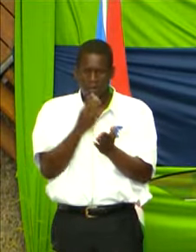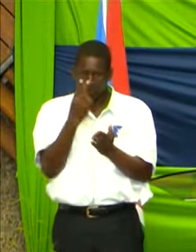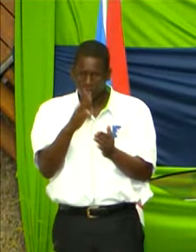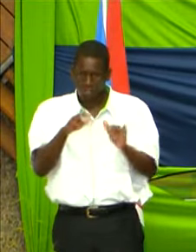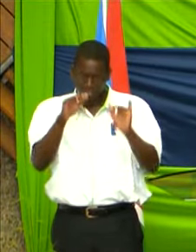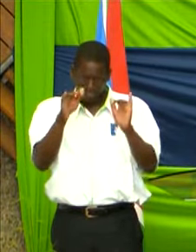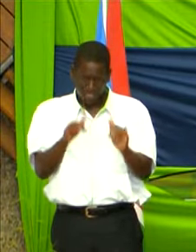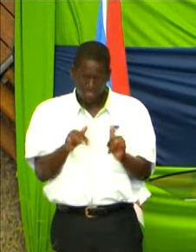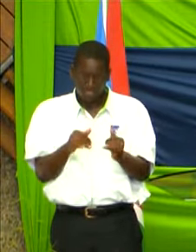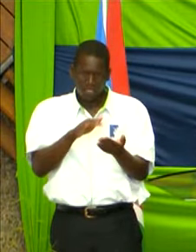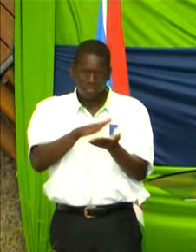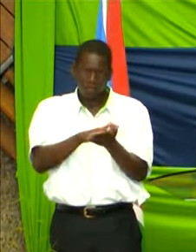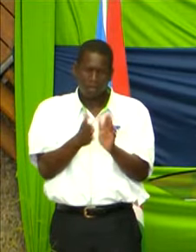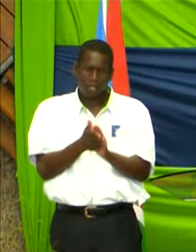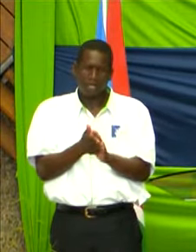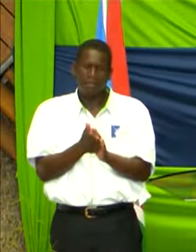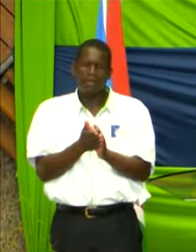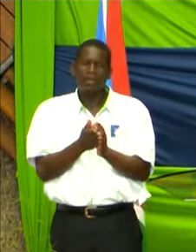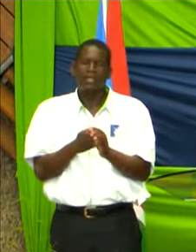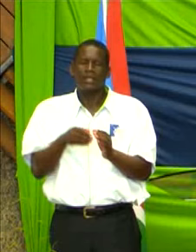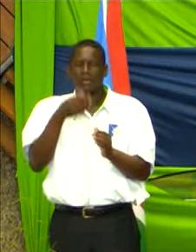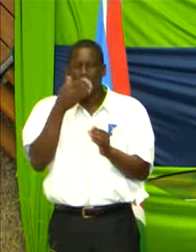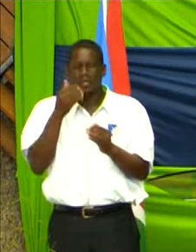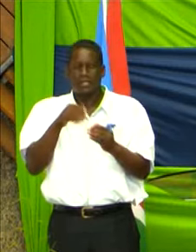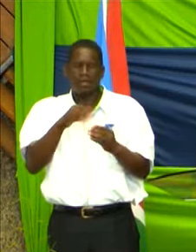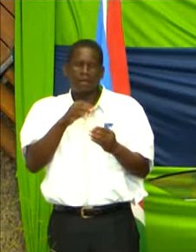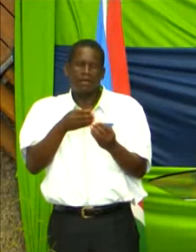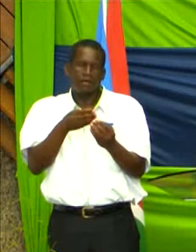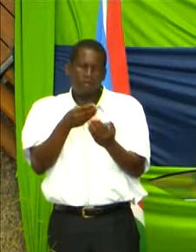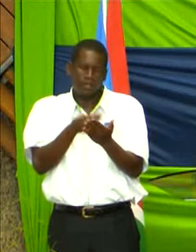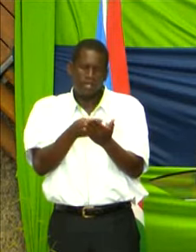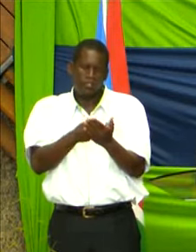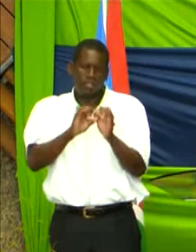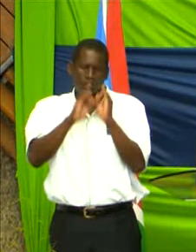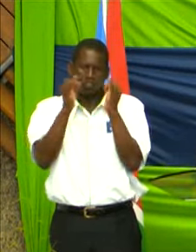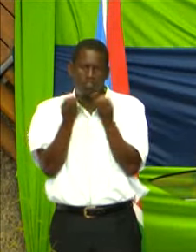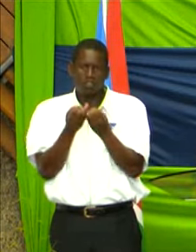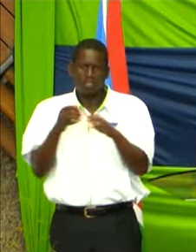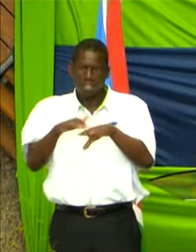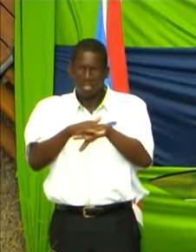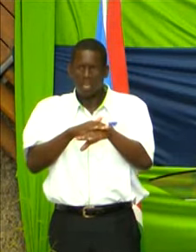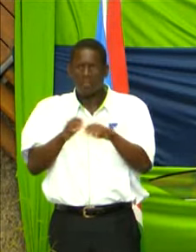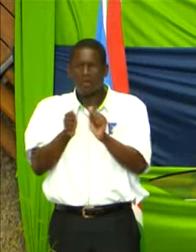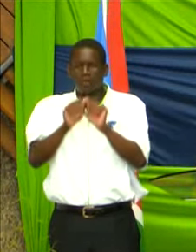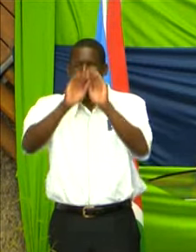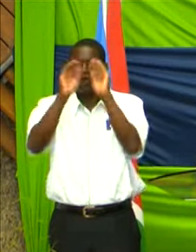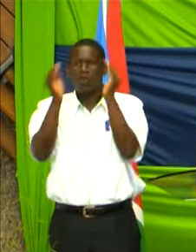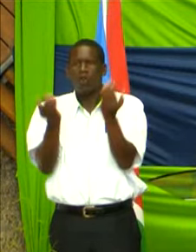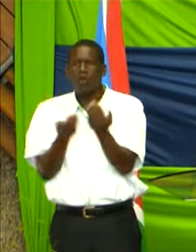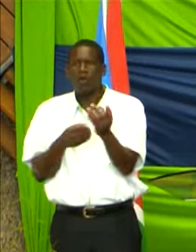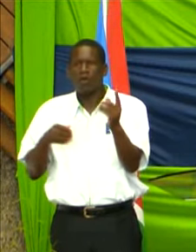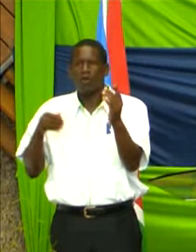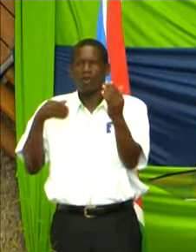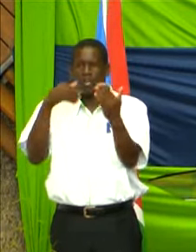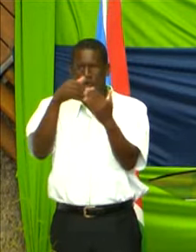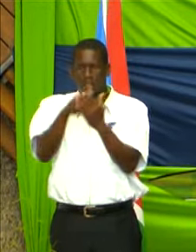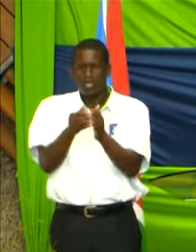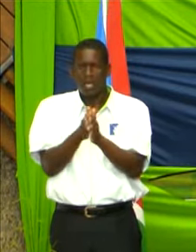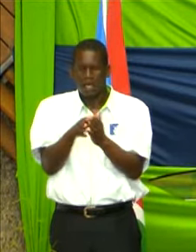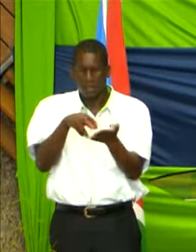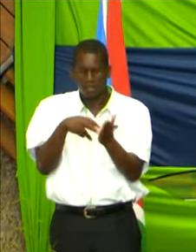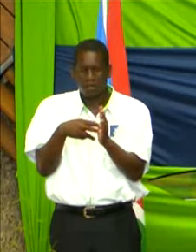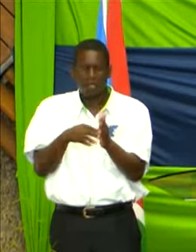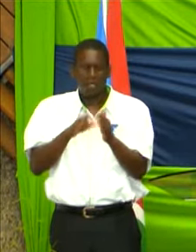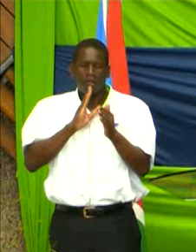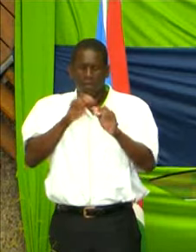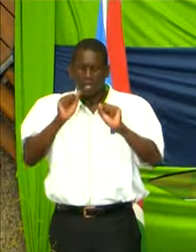remains to become the preferred financial solutions provider in Africa with global reach. And this means being able